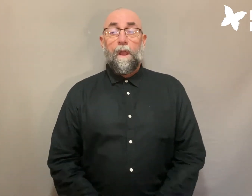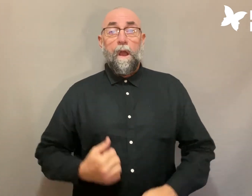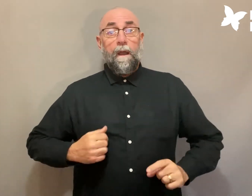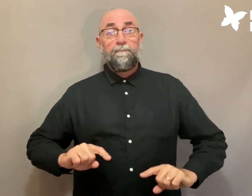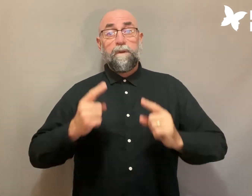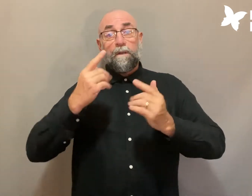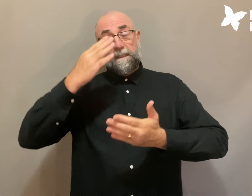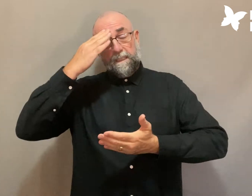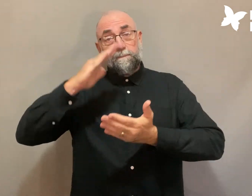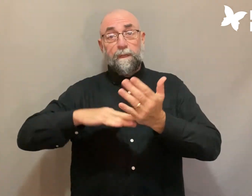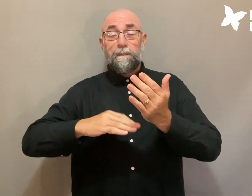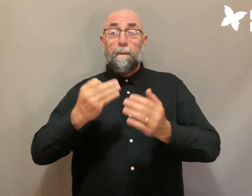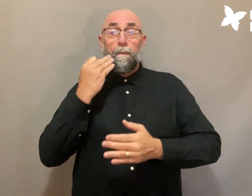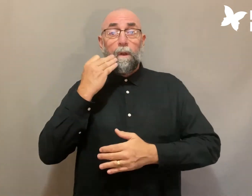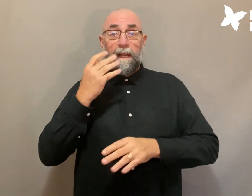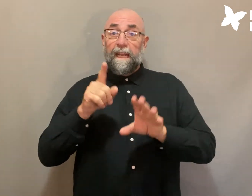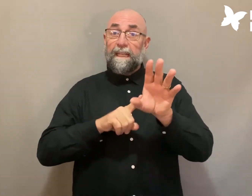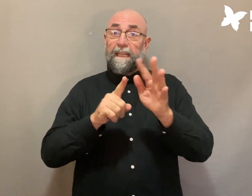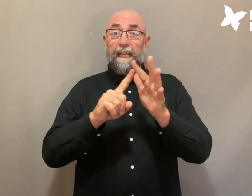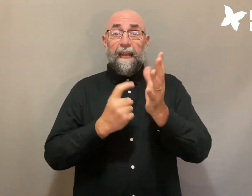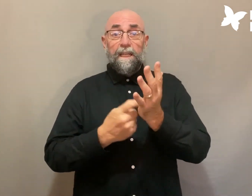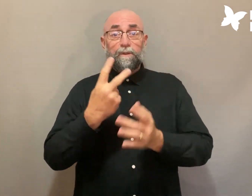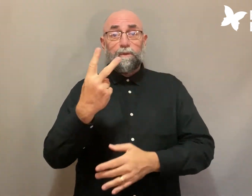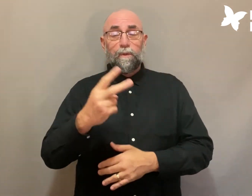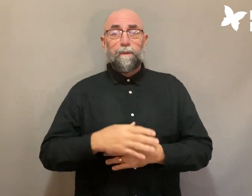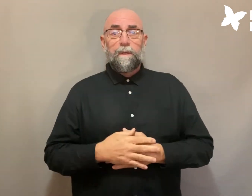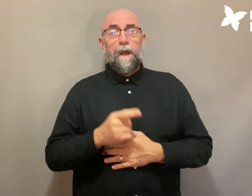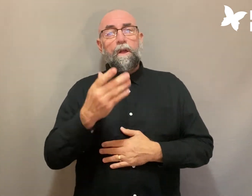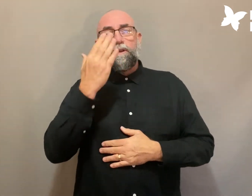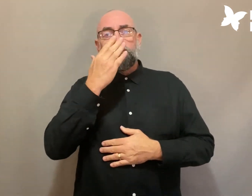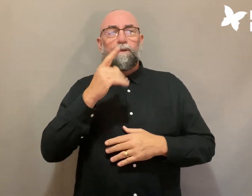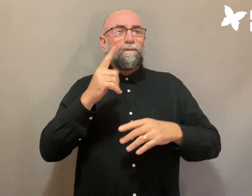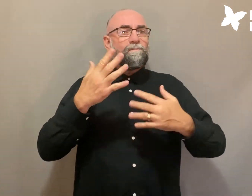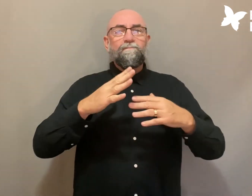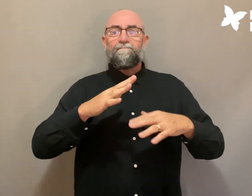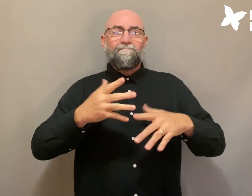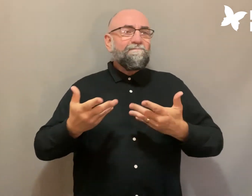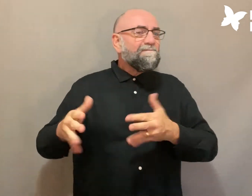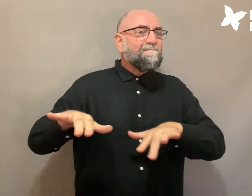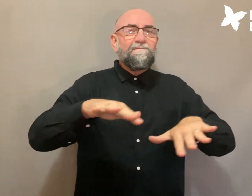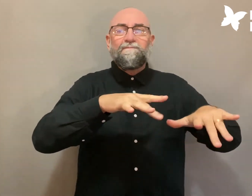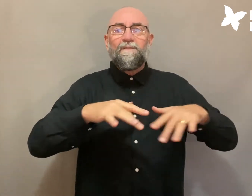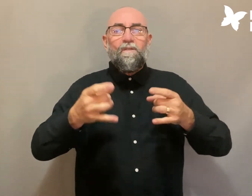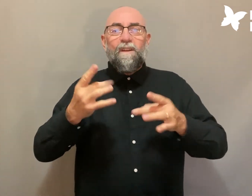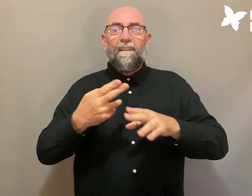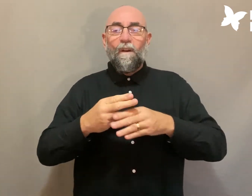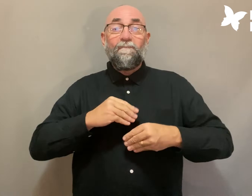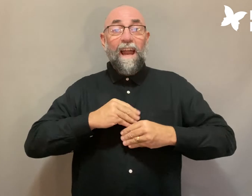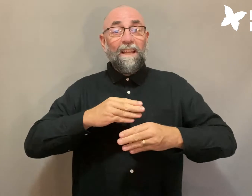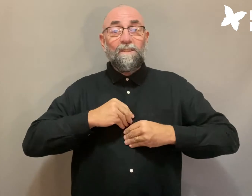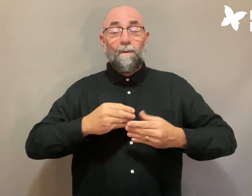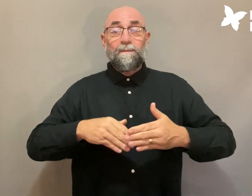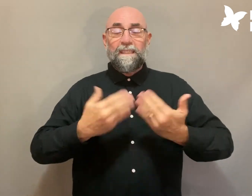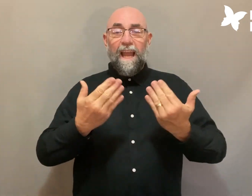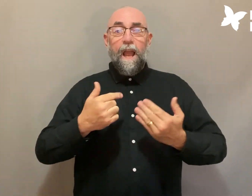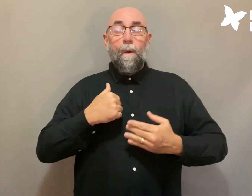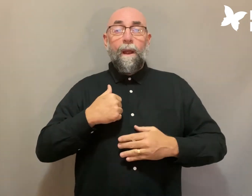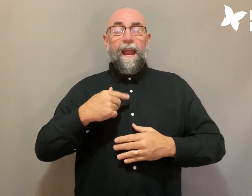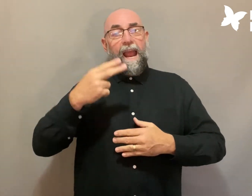year 2. The school was getting ready for Valentine's Day and we all got someone's name out of a hat and we had to write a